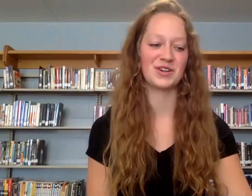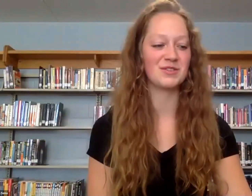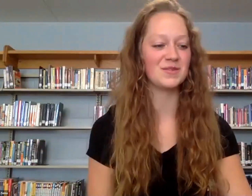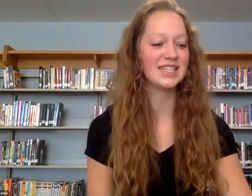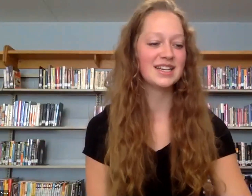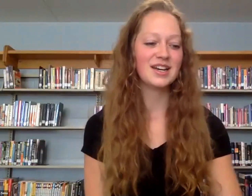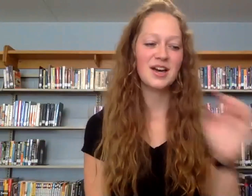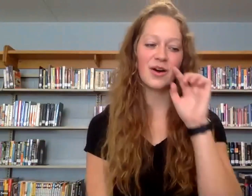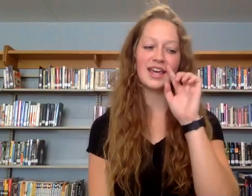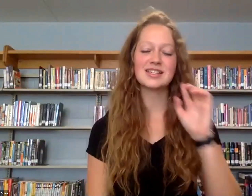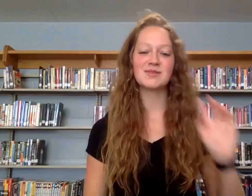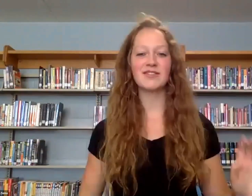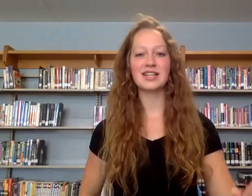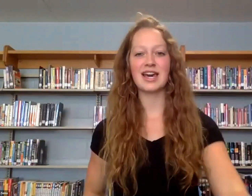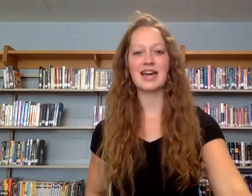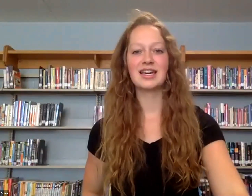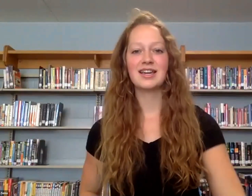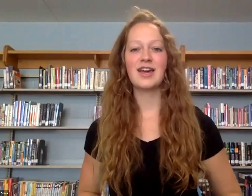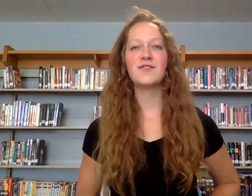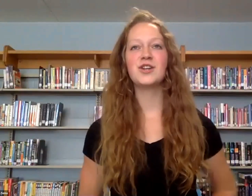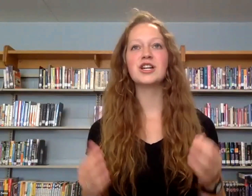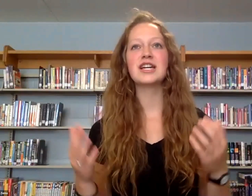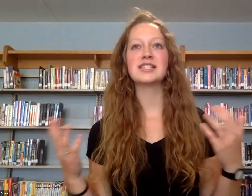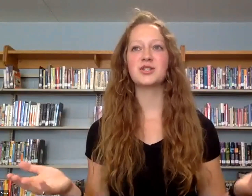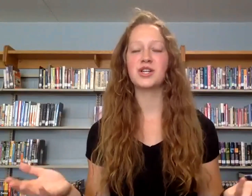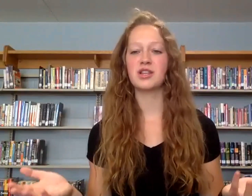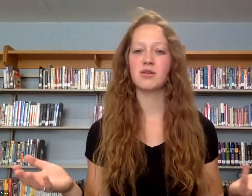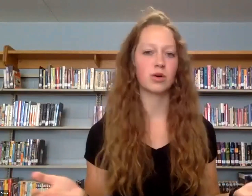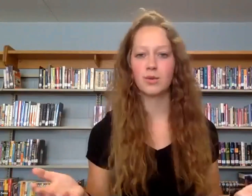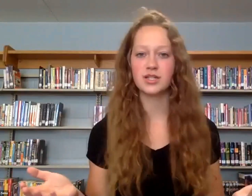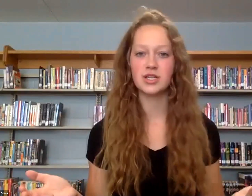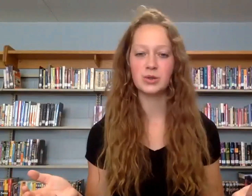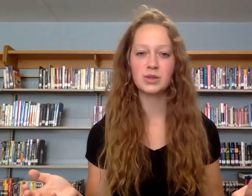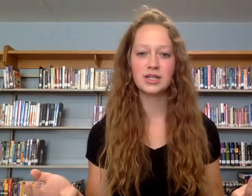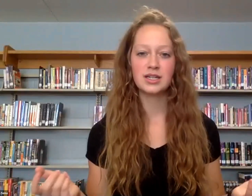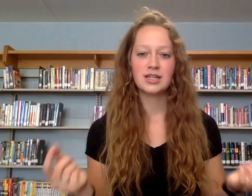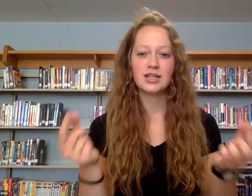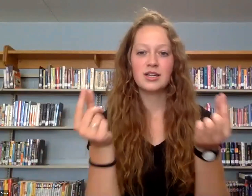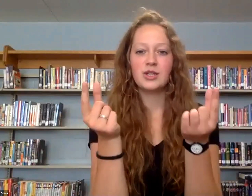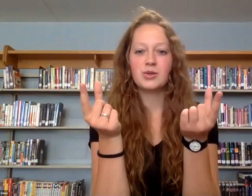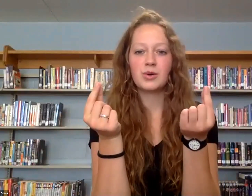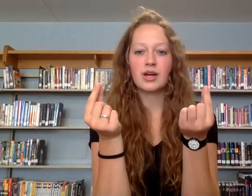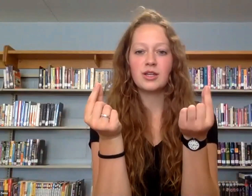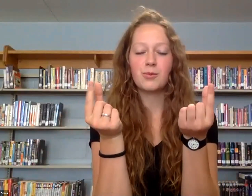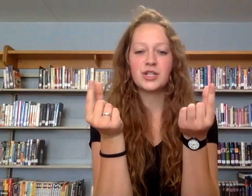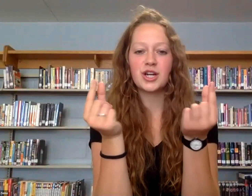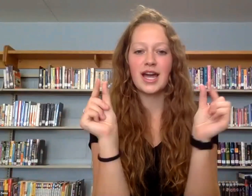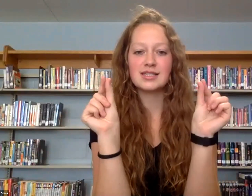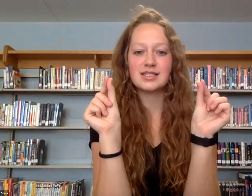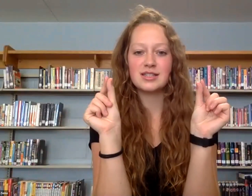for me. Okay, this one I really like. If you're in a situation that you don't know what to do, you put your hands, your